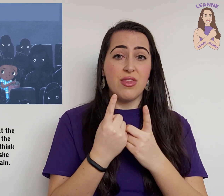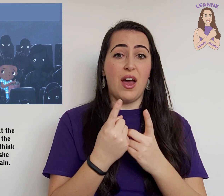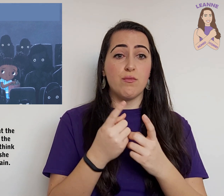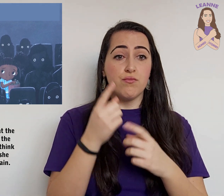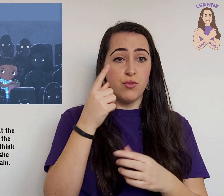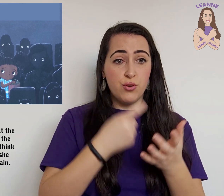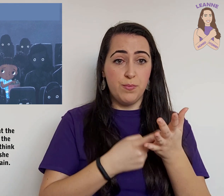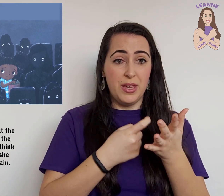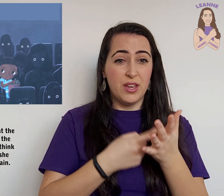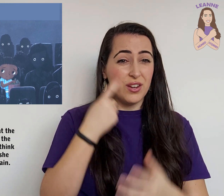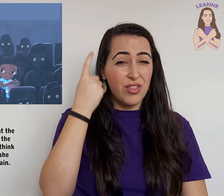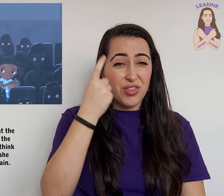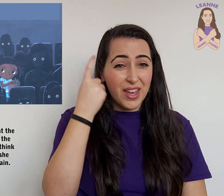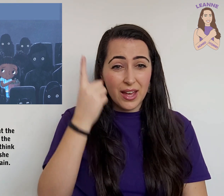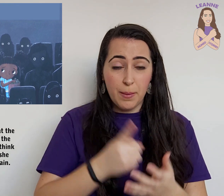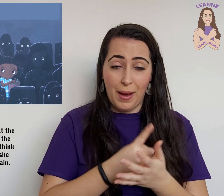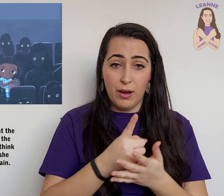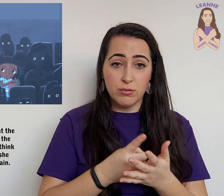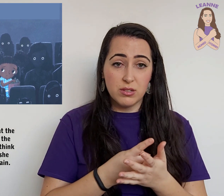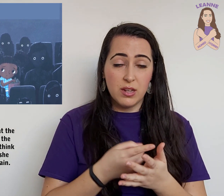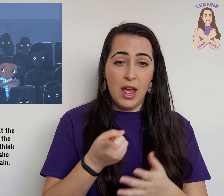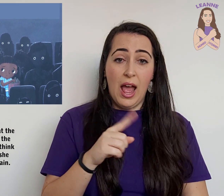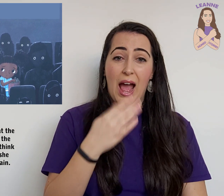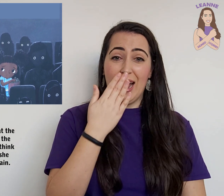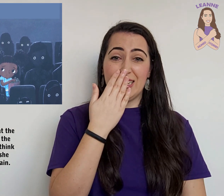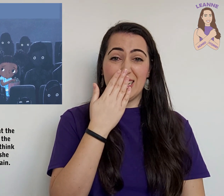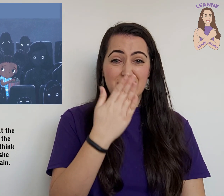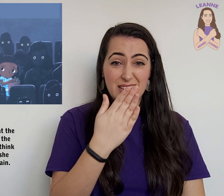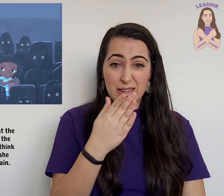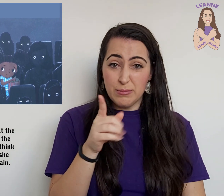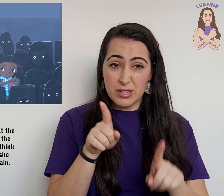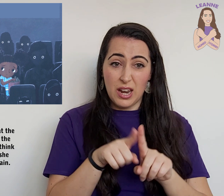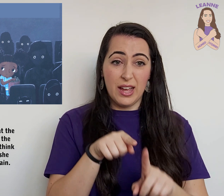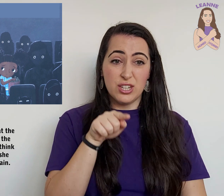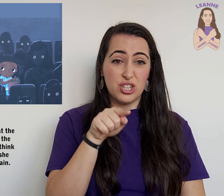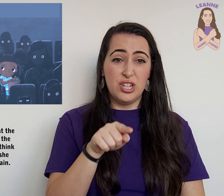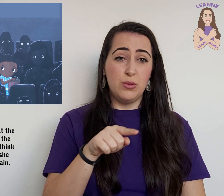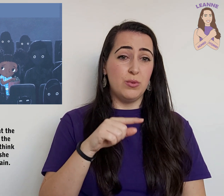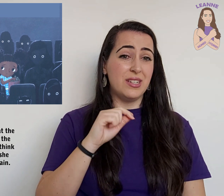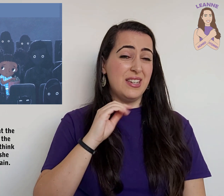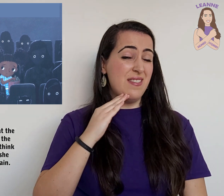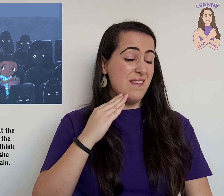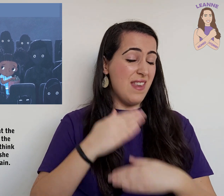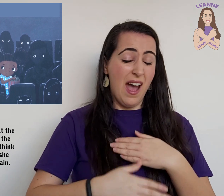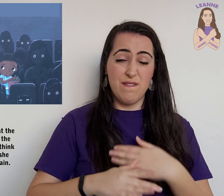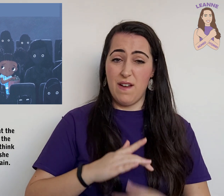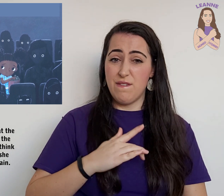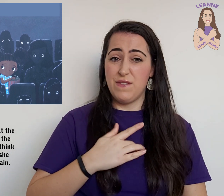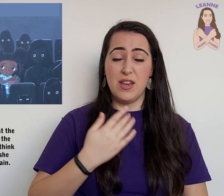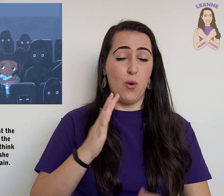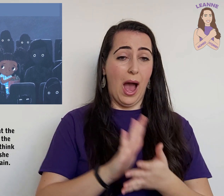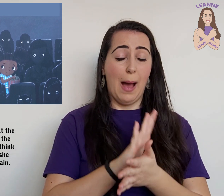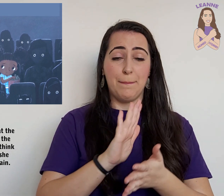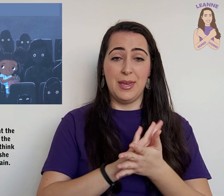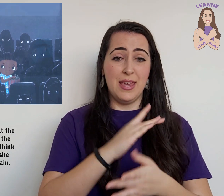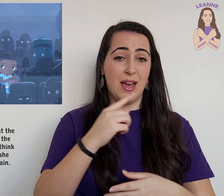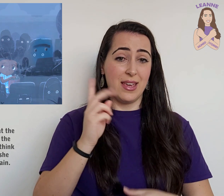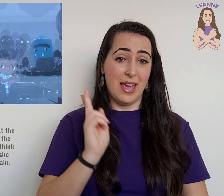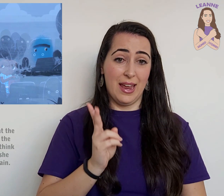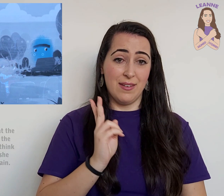that Ruby could think about, and it seemed like she would never feel happy again.